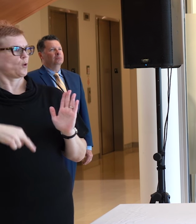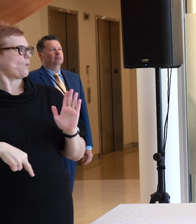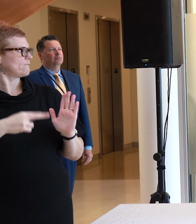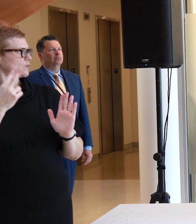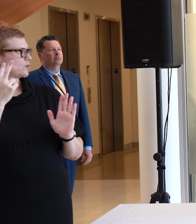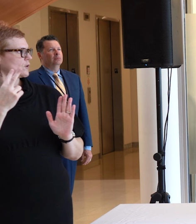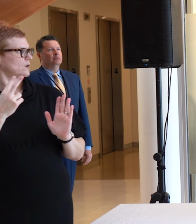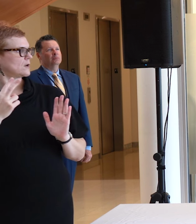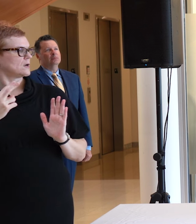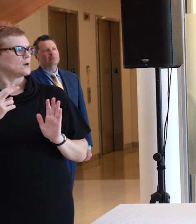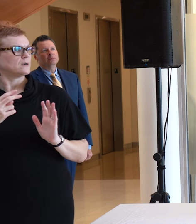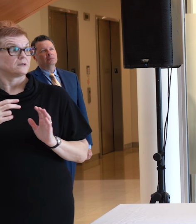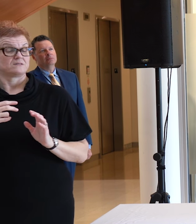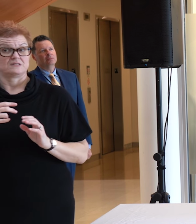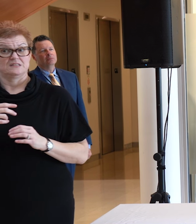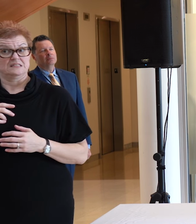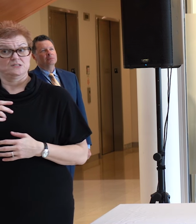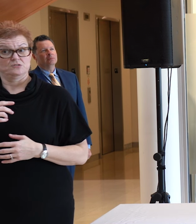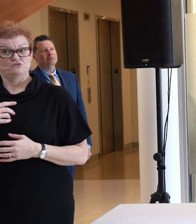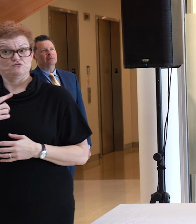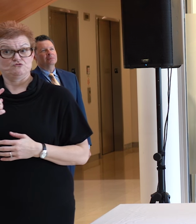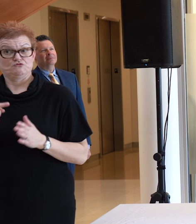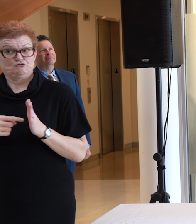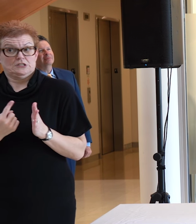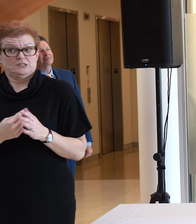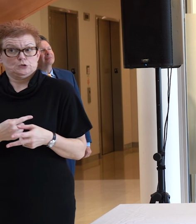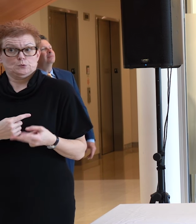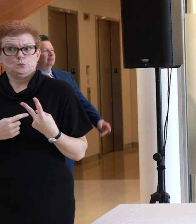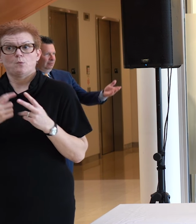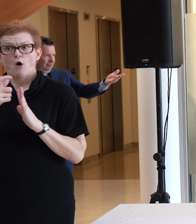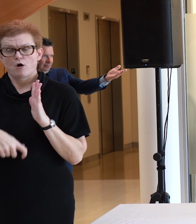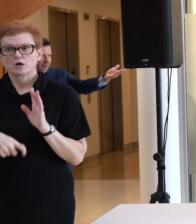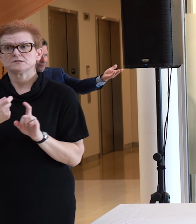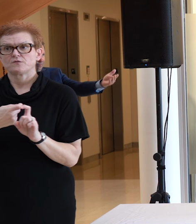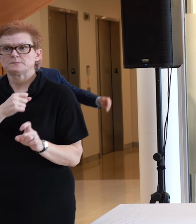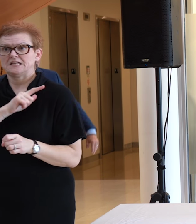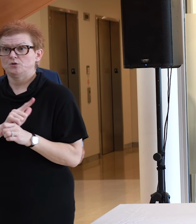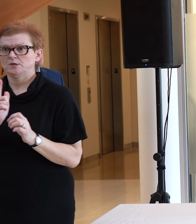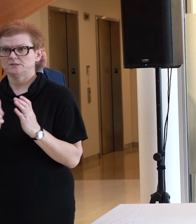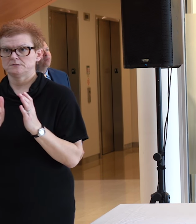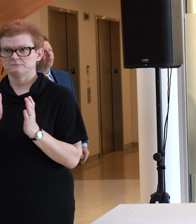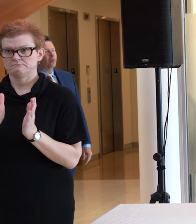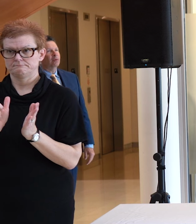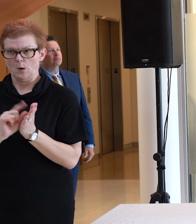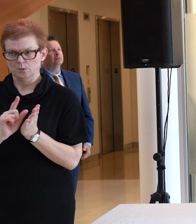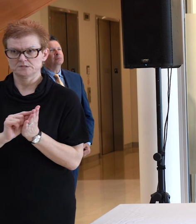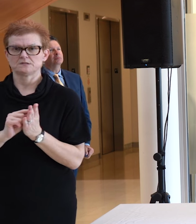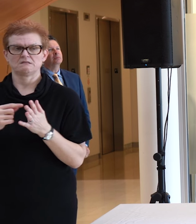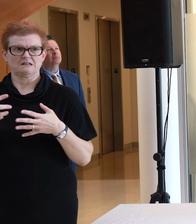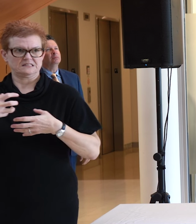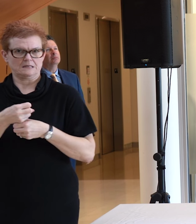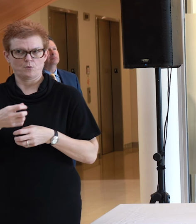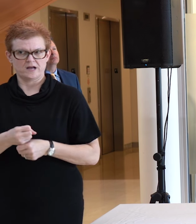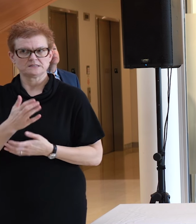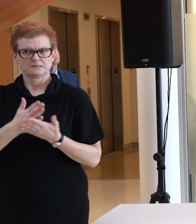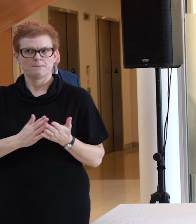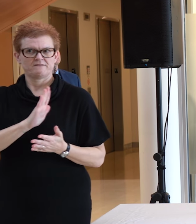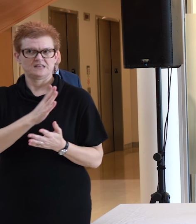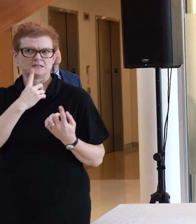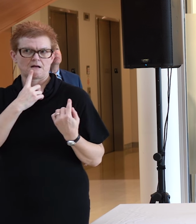at just two of the articles from the St. Louis Post-Dispatch that summarize some of his